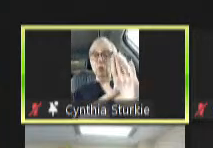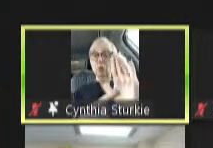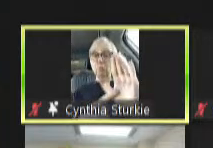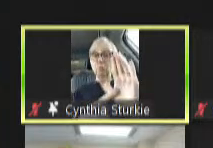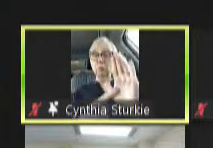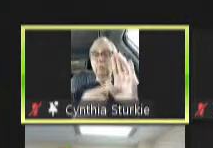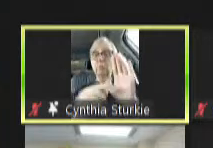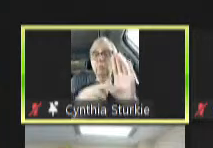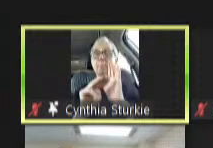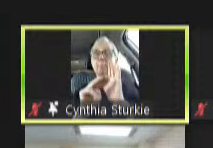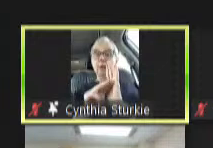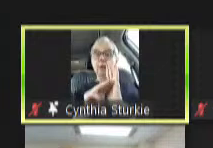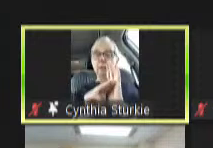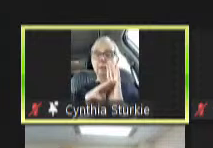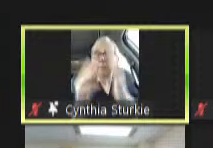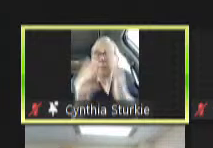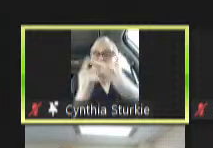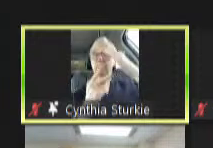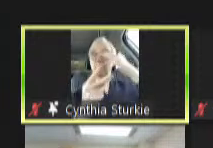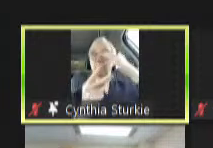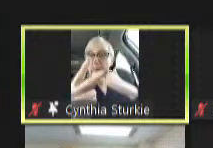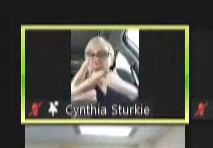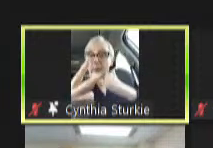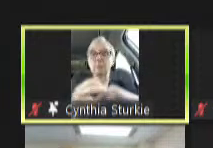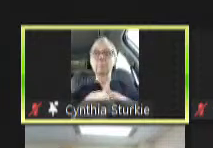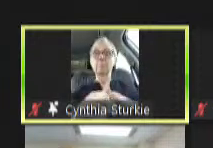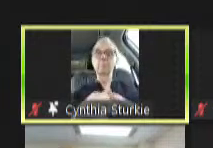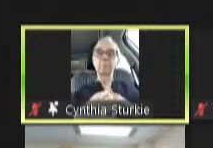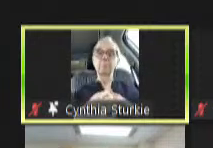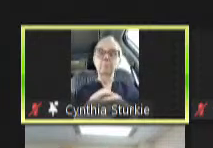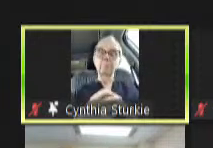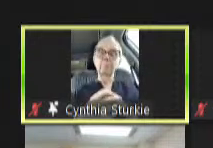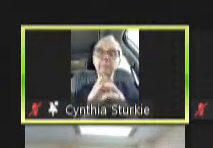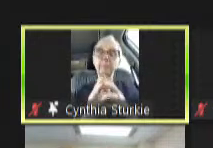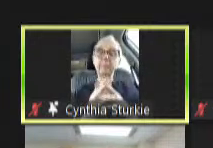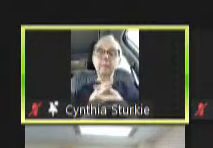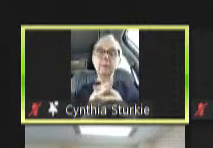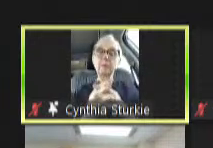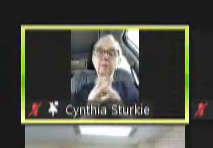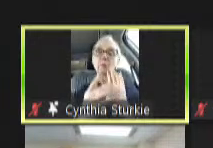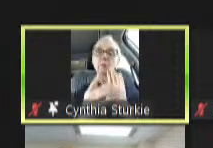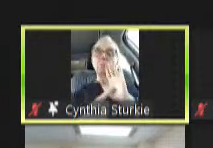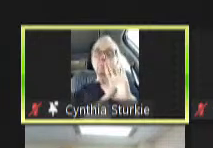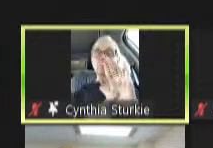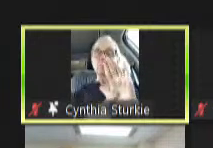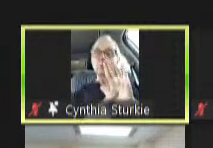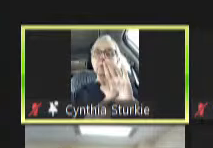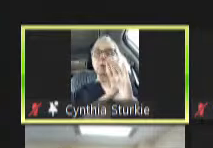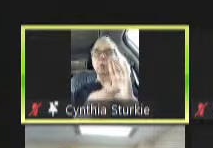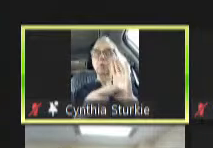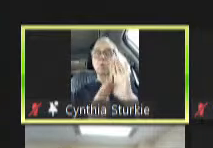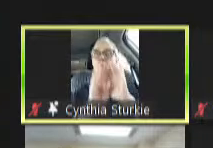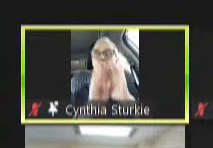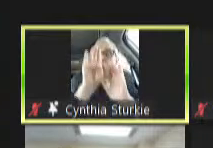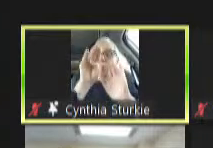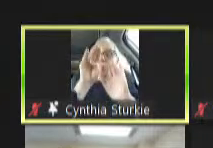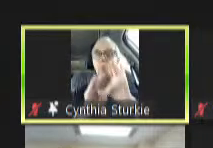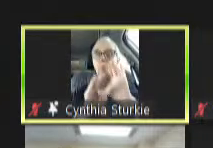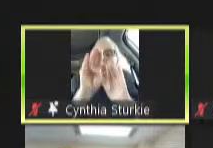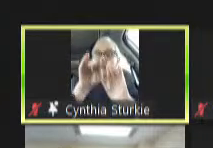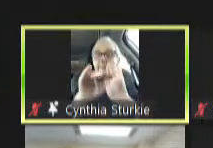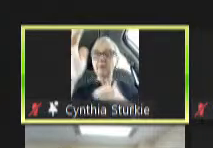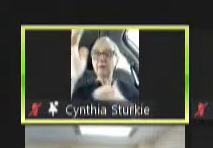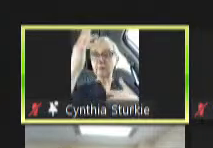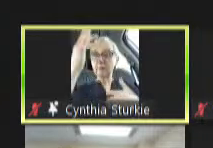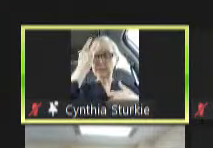modeling projections that our Colorado School of Public Health modeling team have put together, shows you the wave of illness and hospitalizations that have occurred over